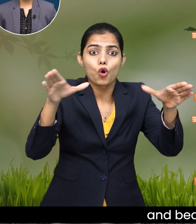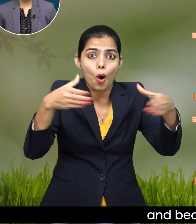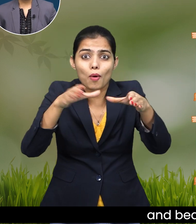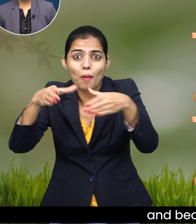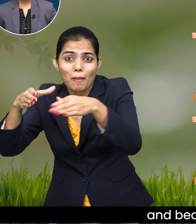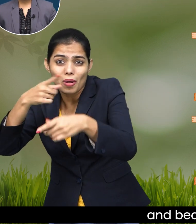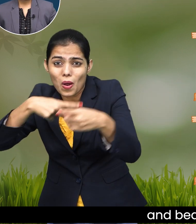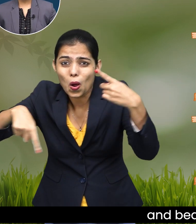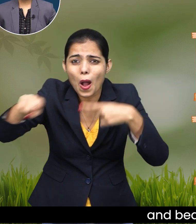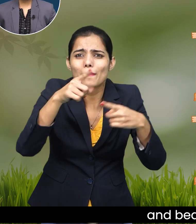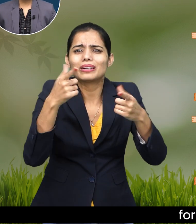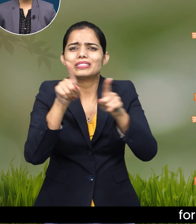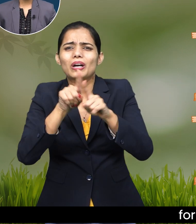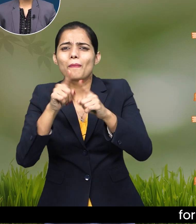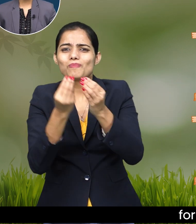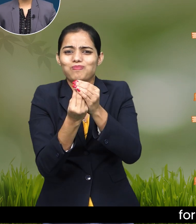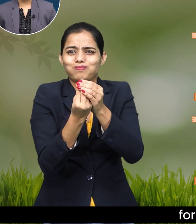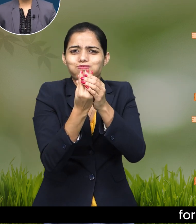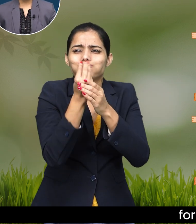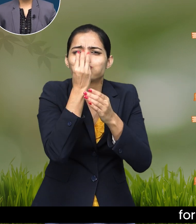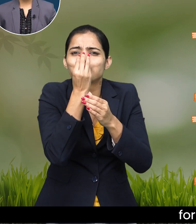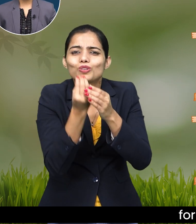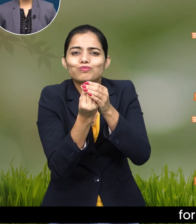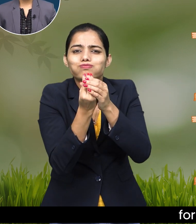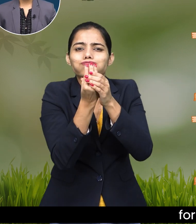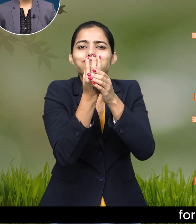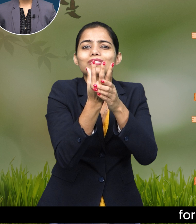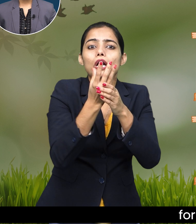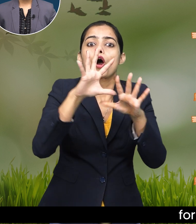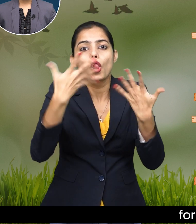bear flowers and fruit for many years.